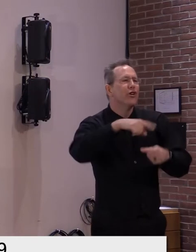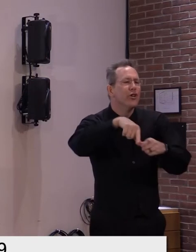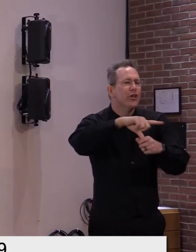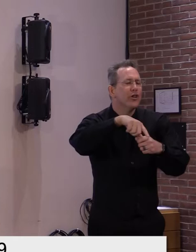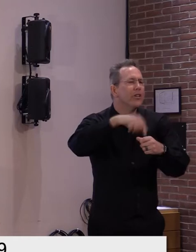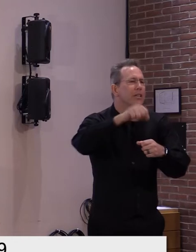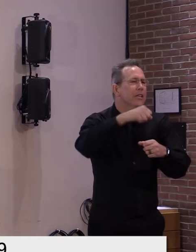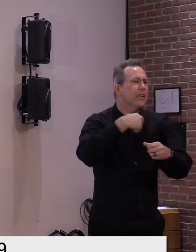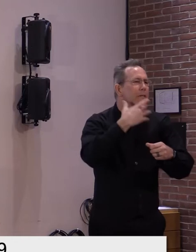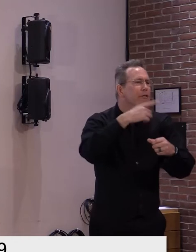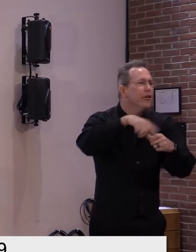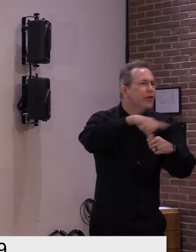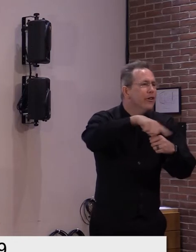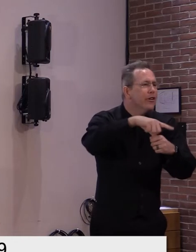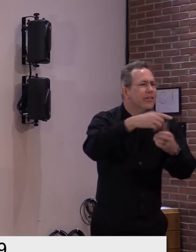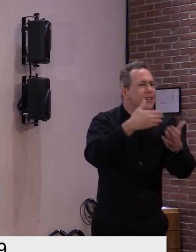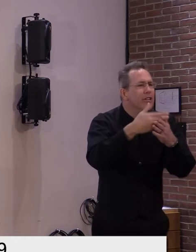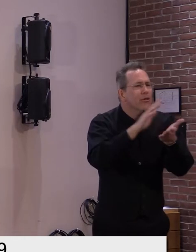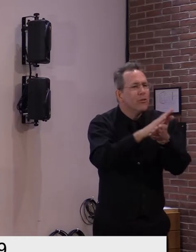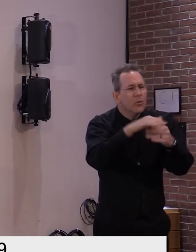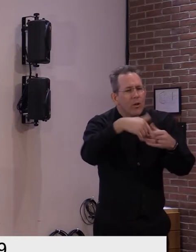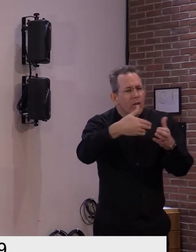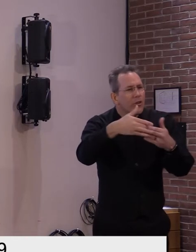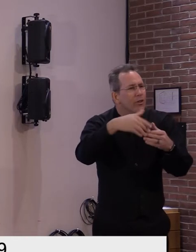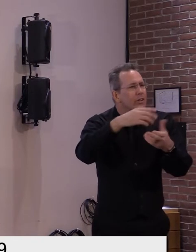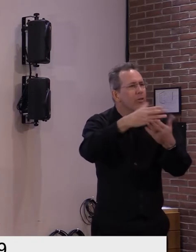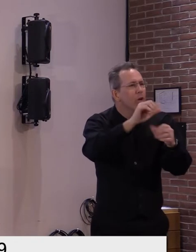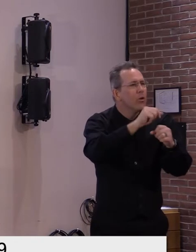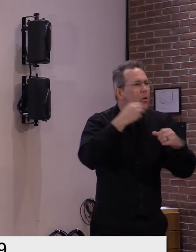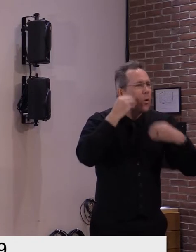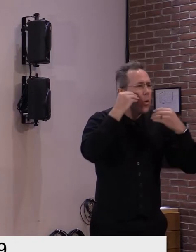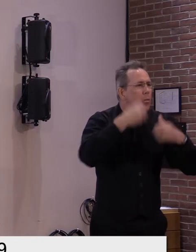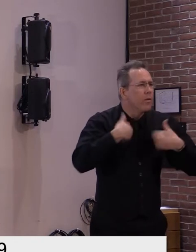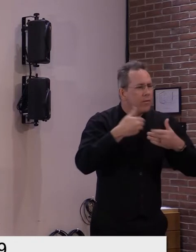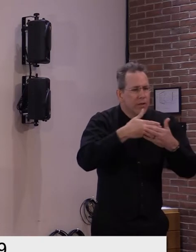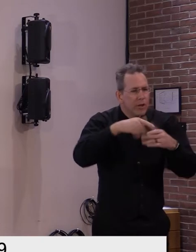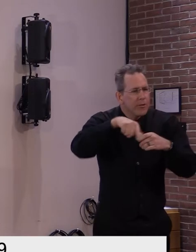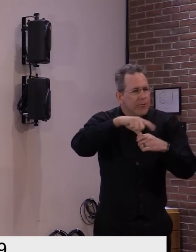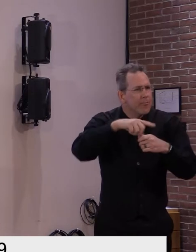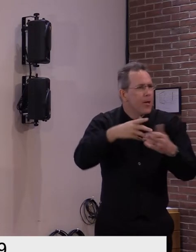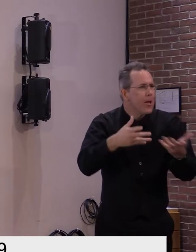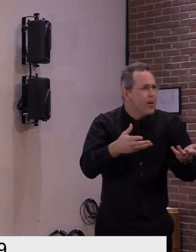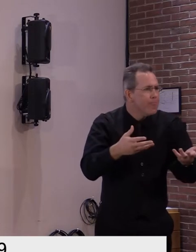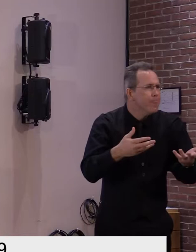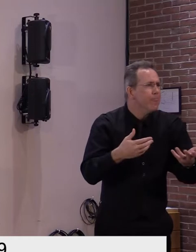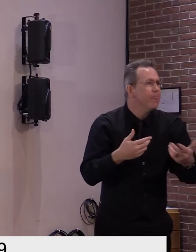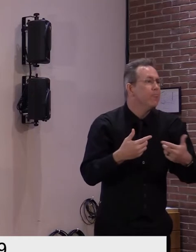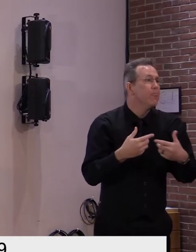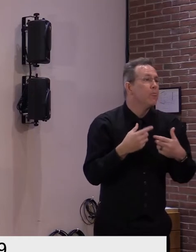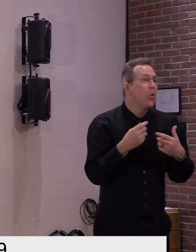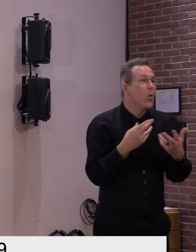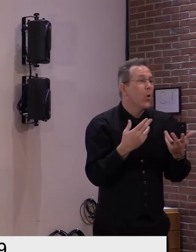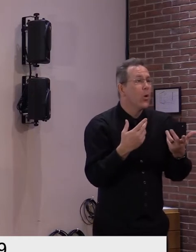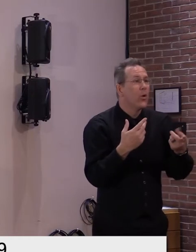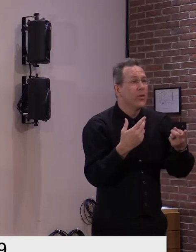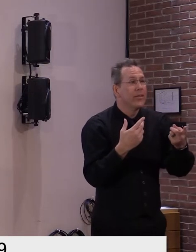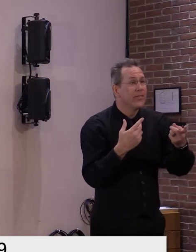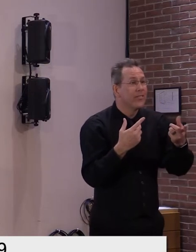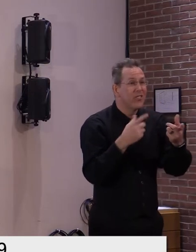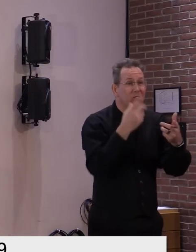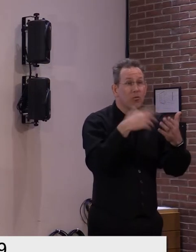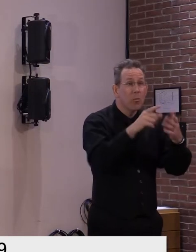district. But if there's opportunities, because some people live quite a ways the distance from where they